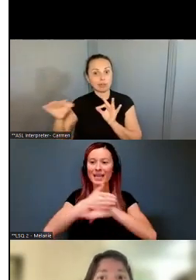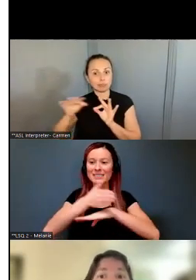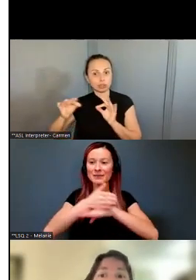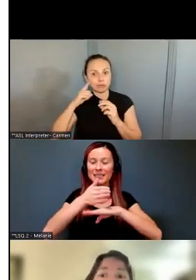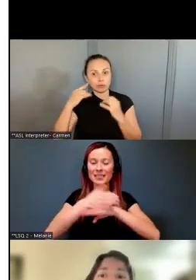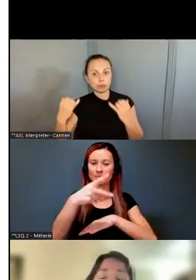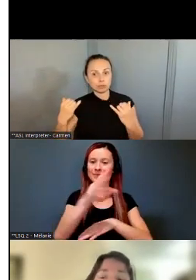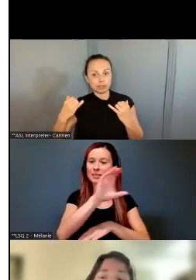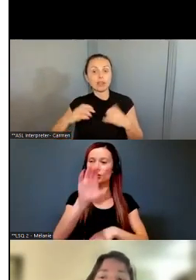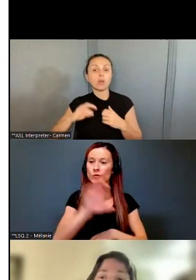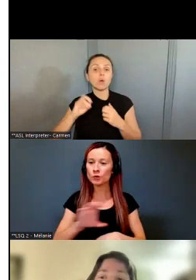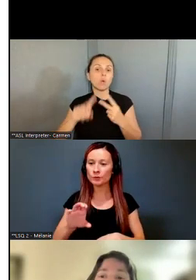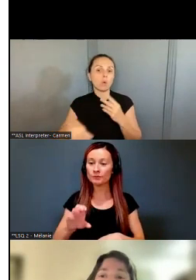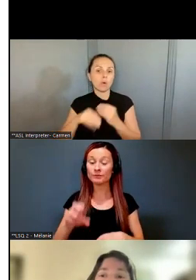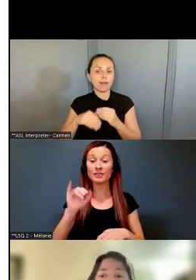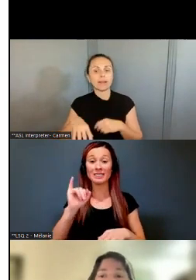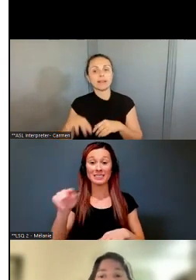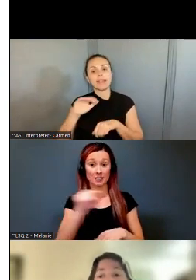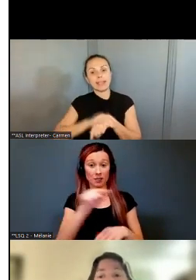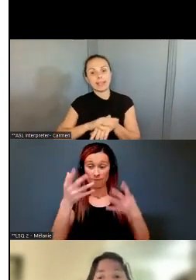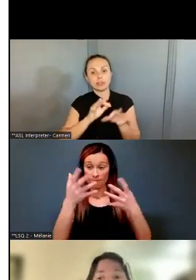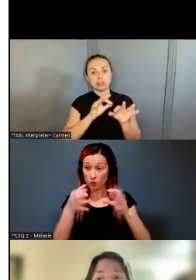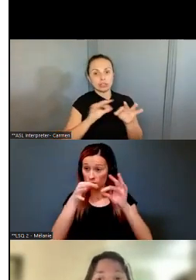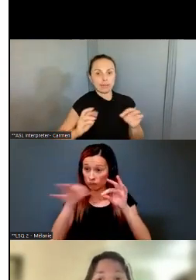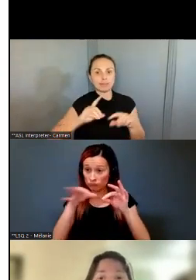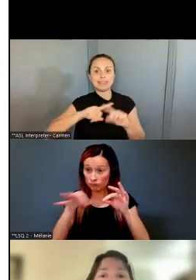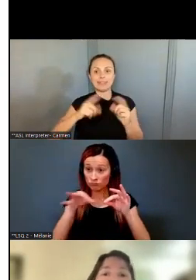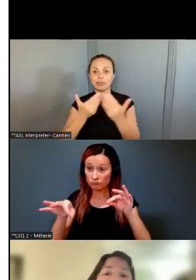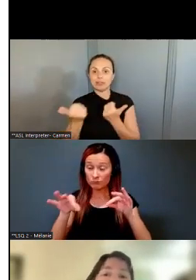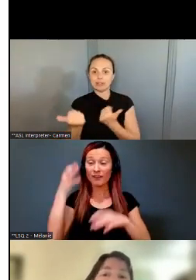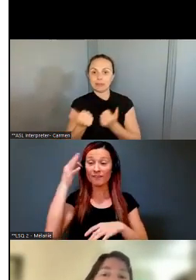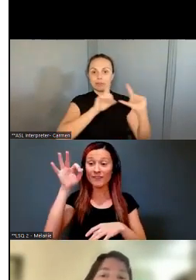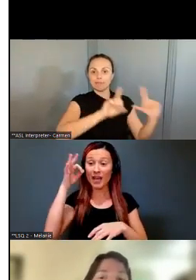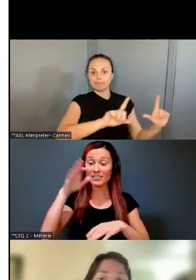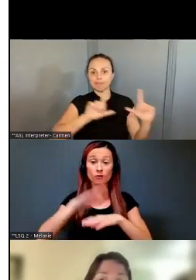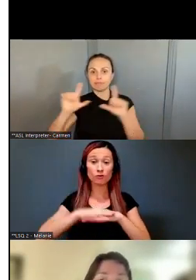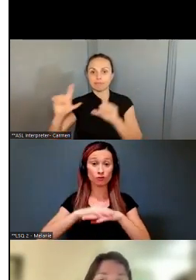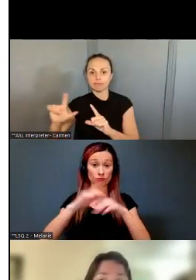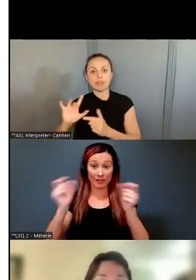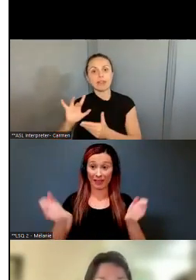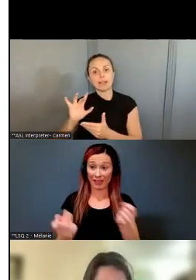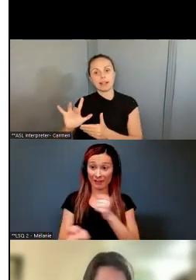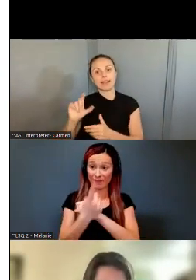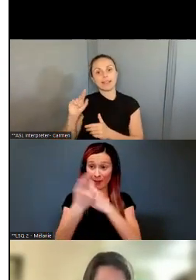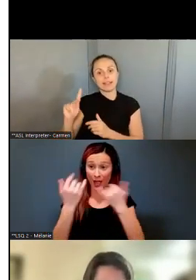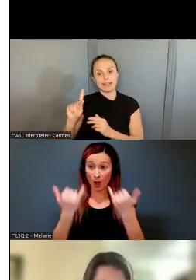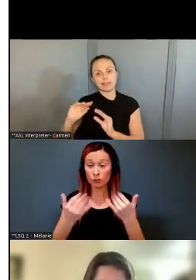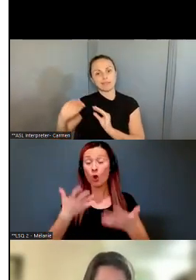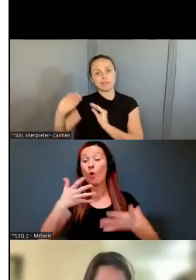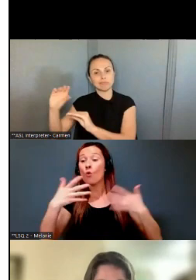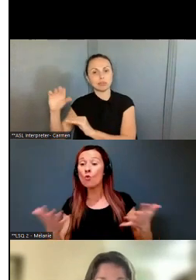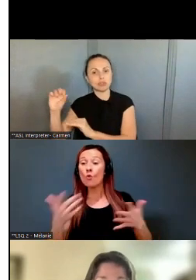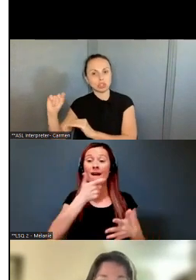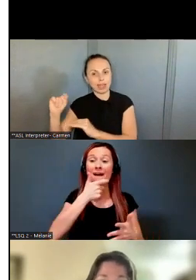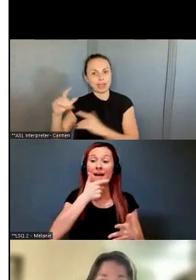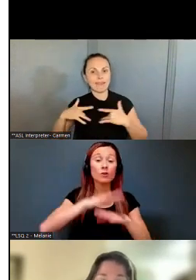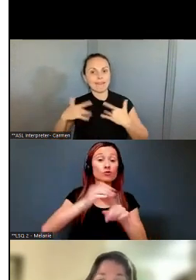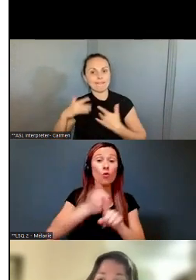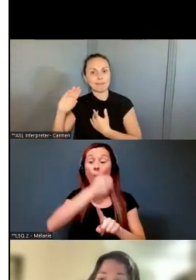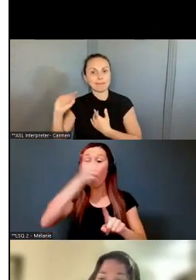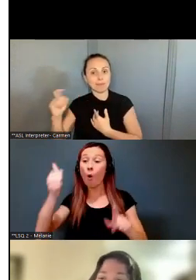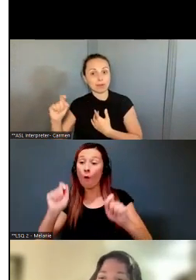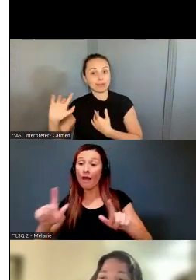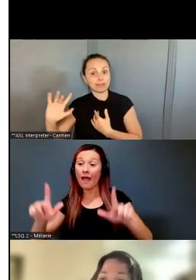today, or would like to access the English captions on a different browser, please click the link that has been put into the chat event box